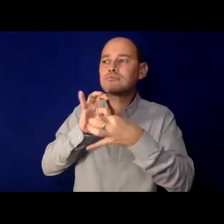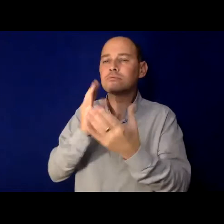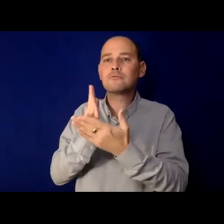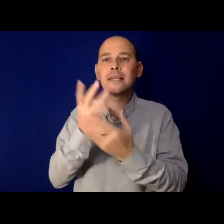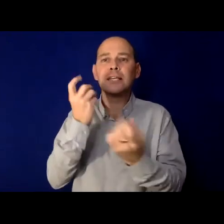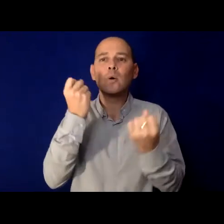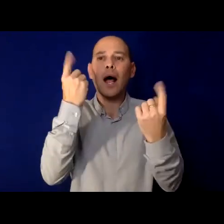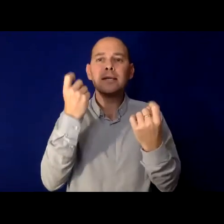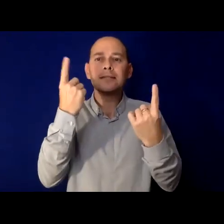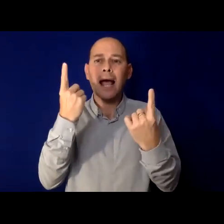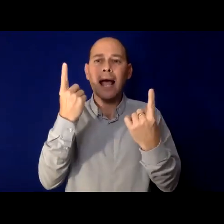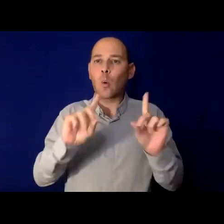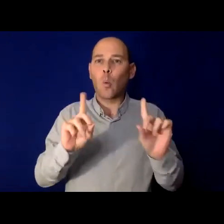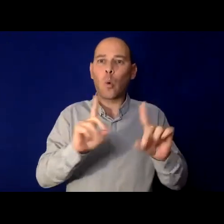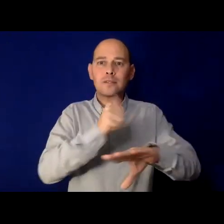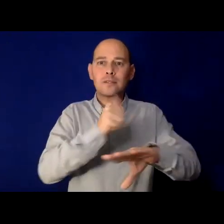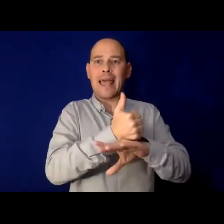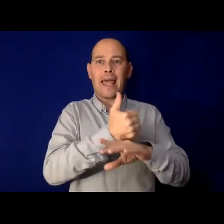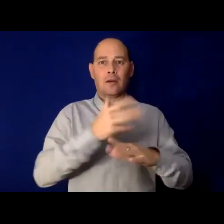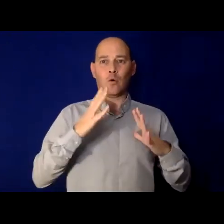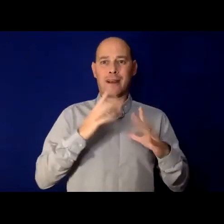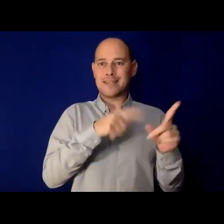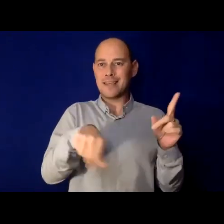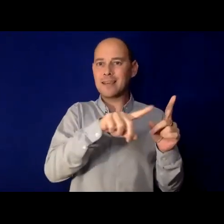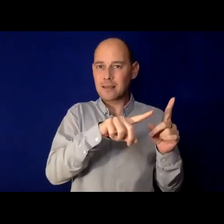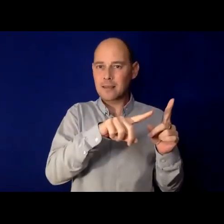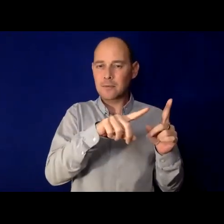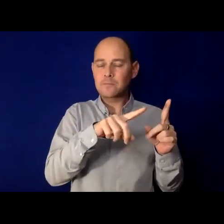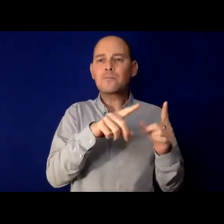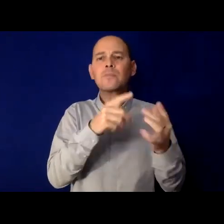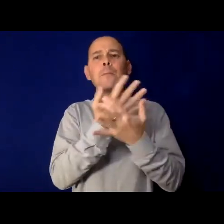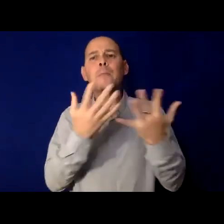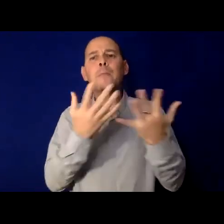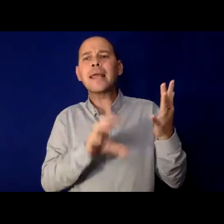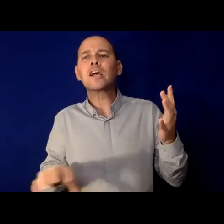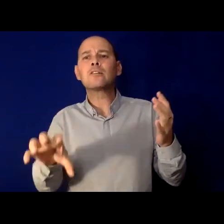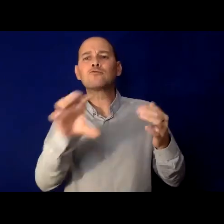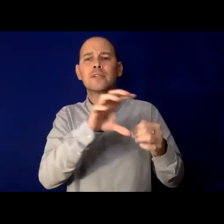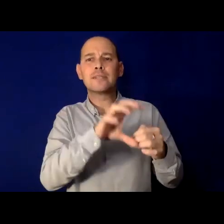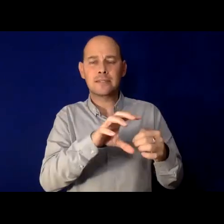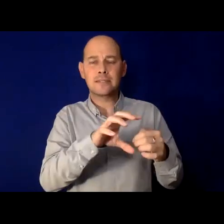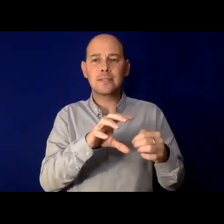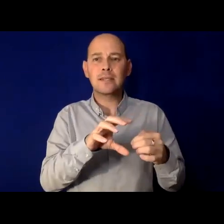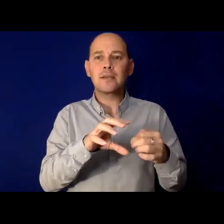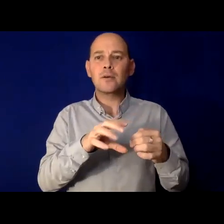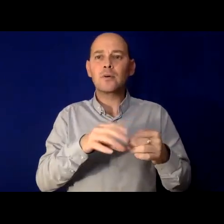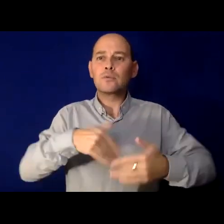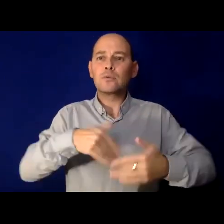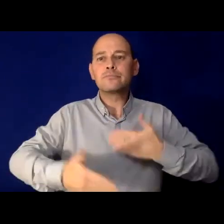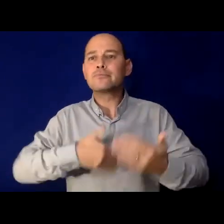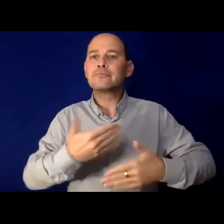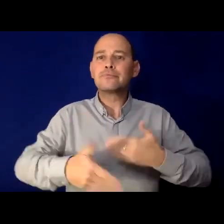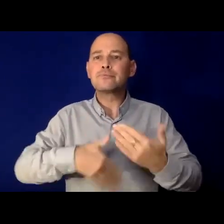in existence in the country. So I think many of the countries that carried this out used